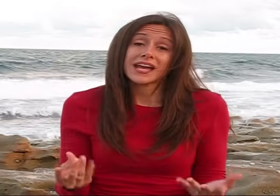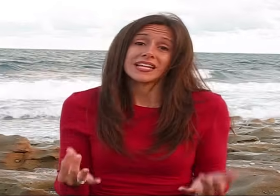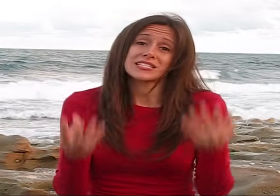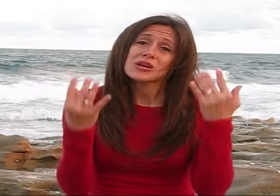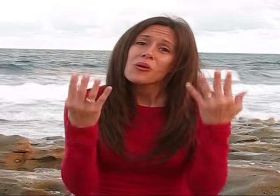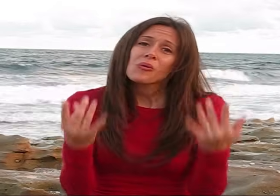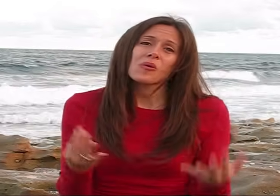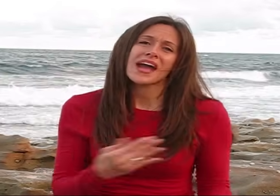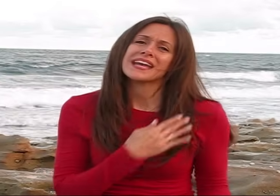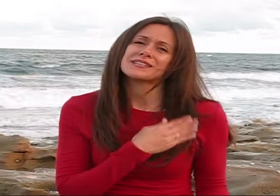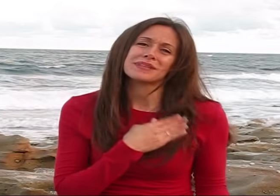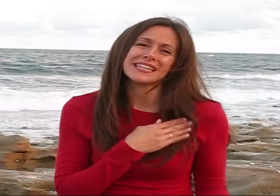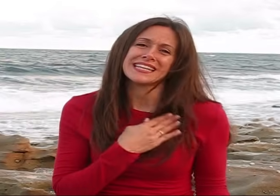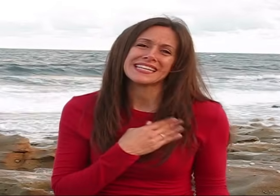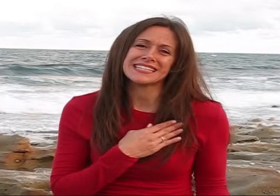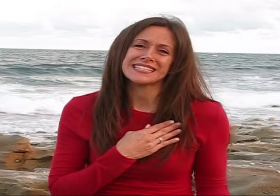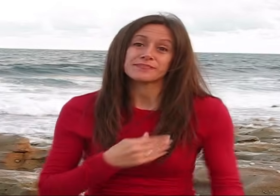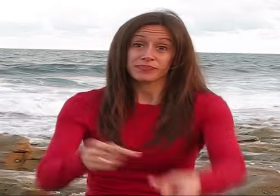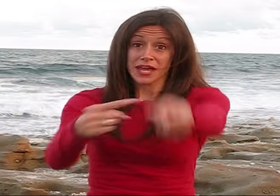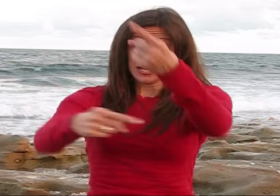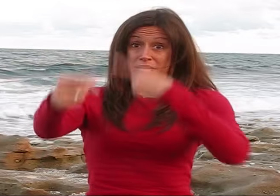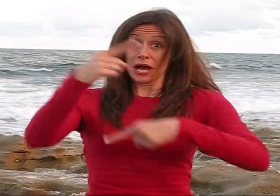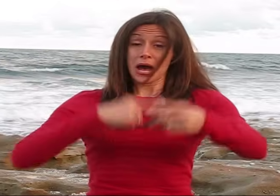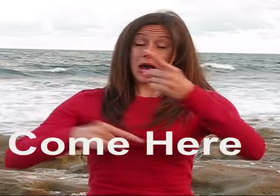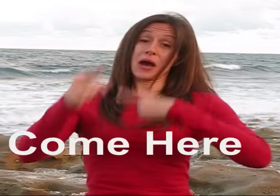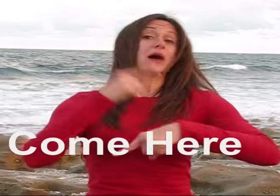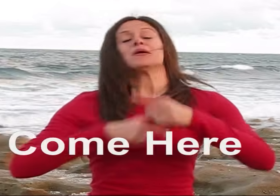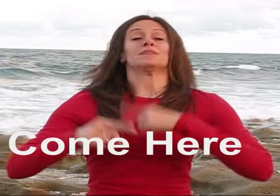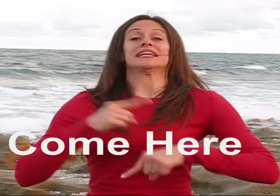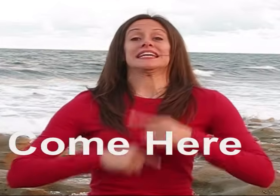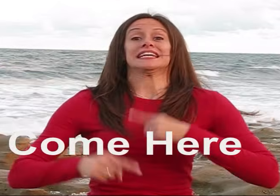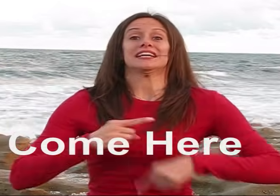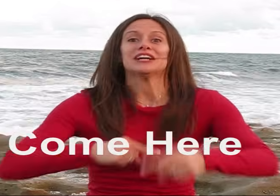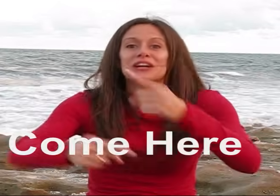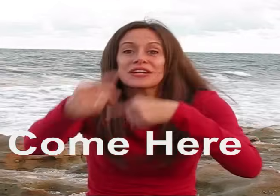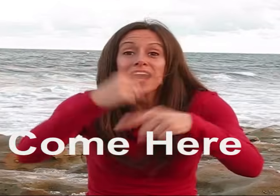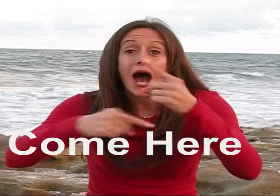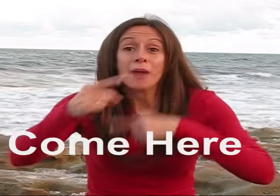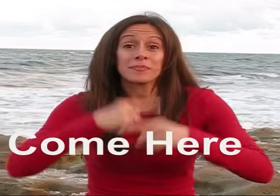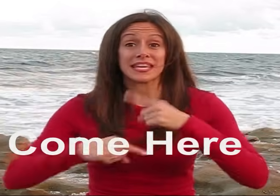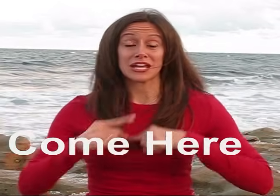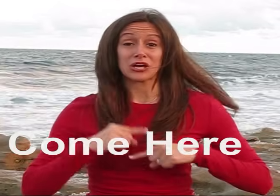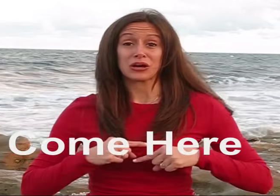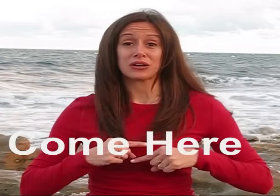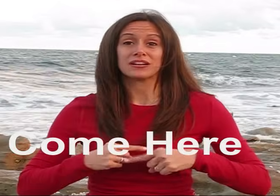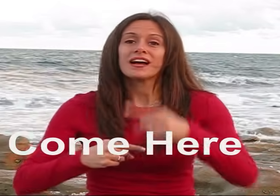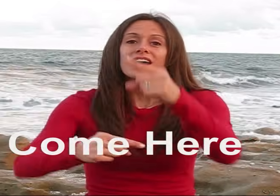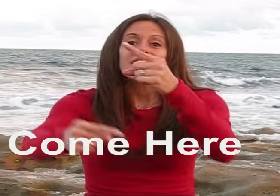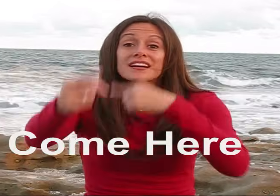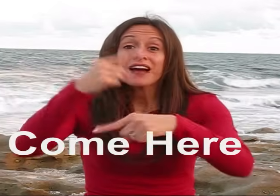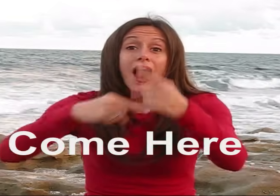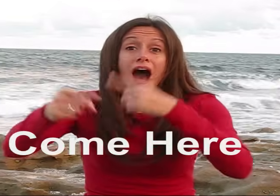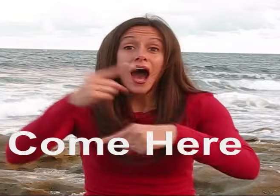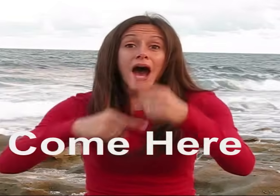wait, wait, please. Come here, come here.